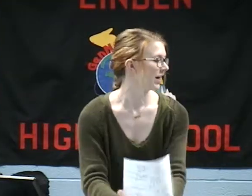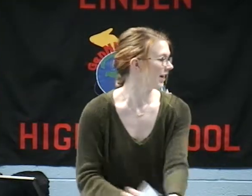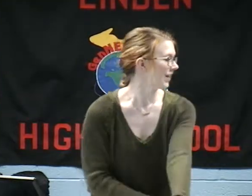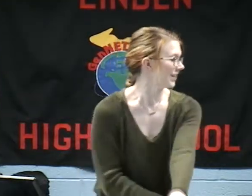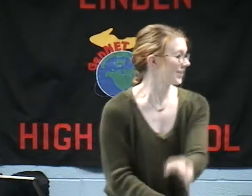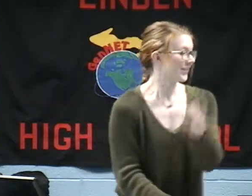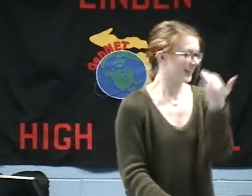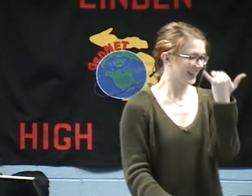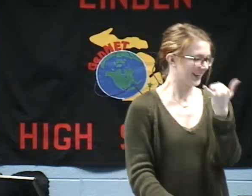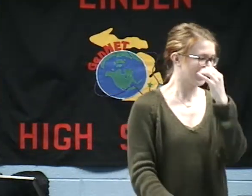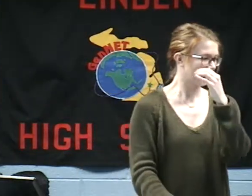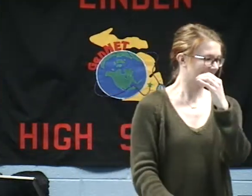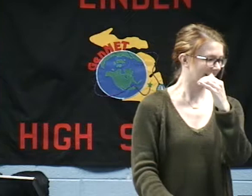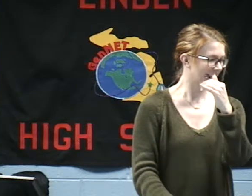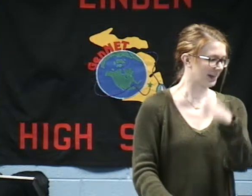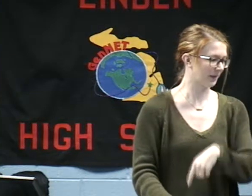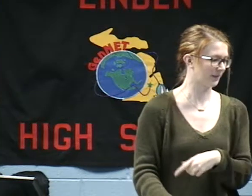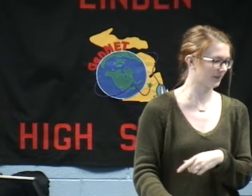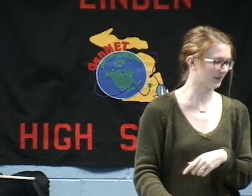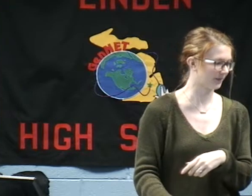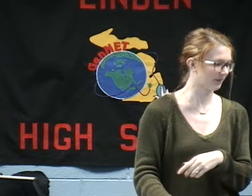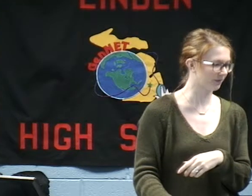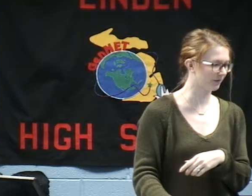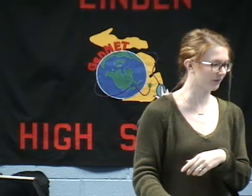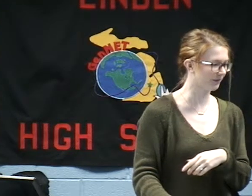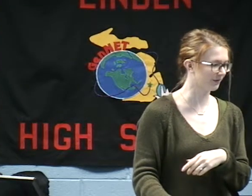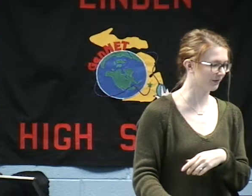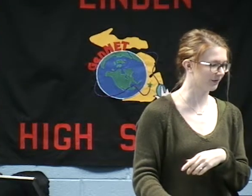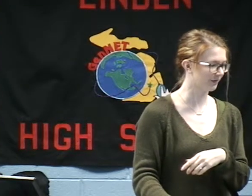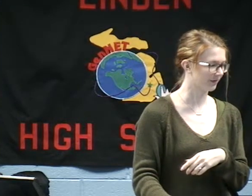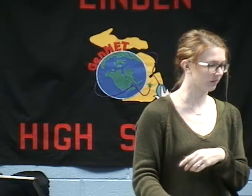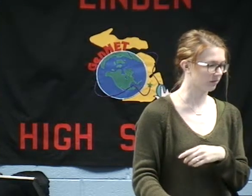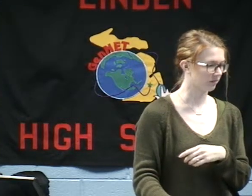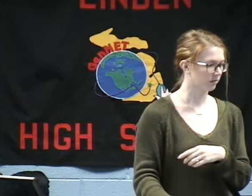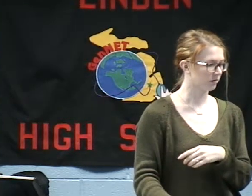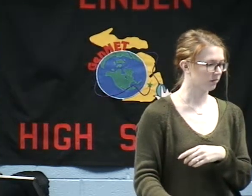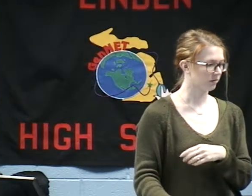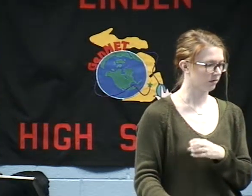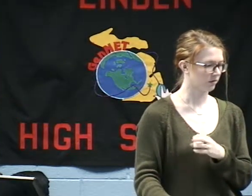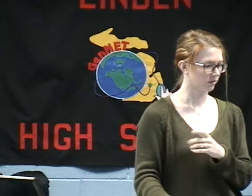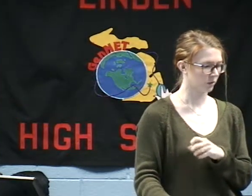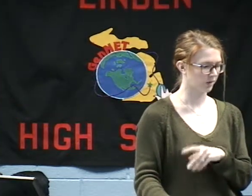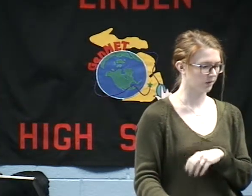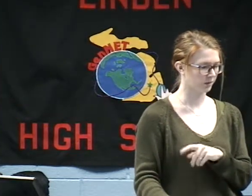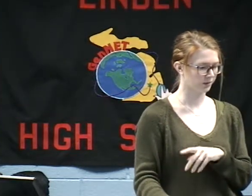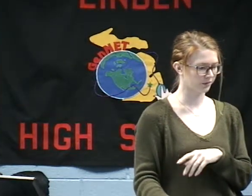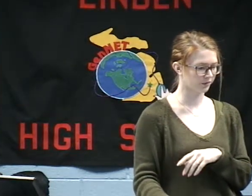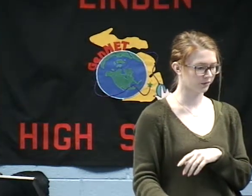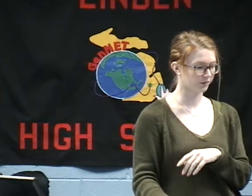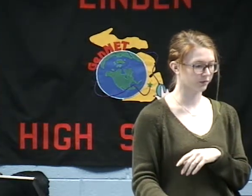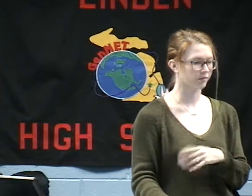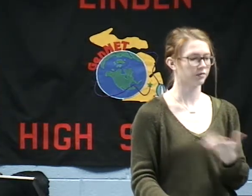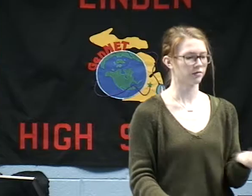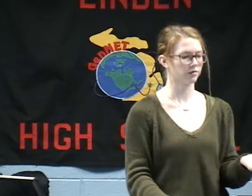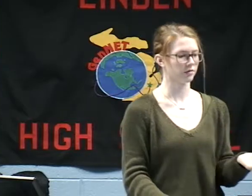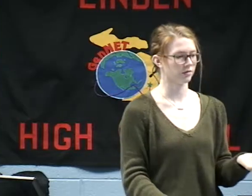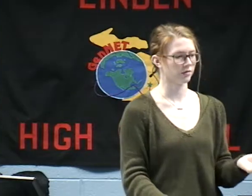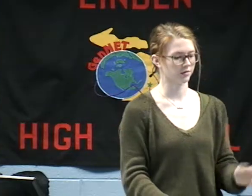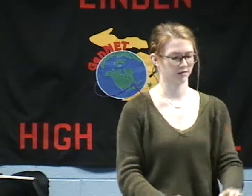I ask about the people who Hmm? fries no salt and then get salt. McDonald's will be like, I want to fry no